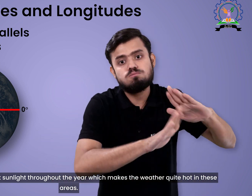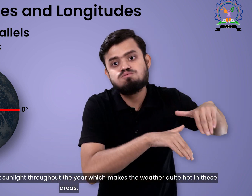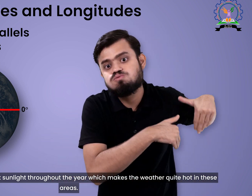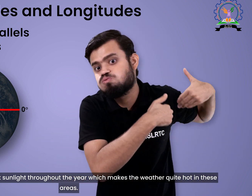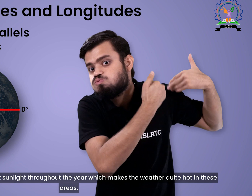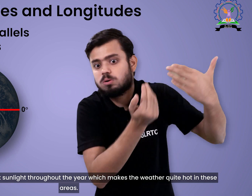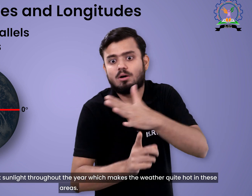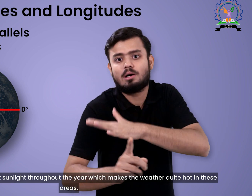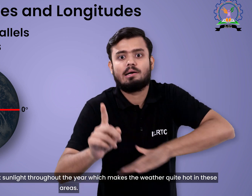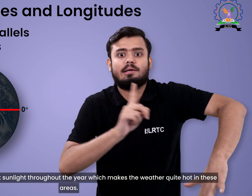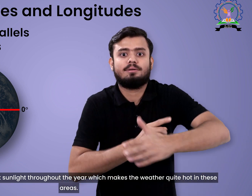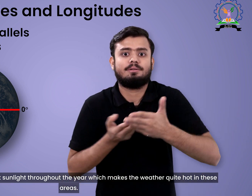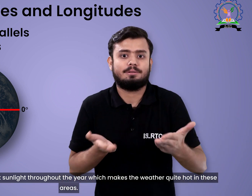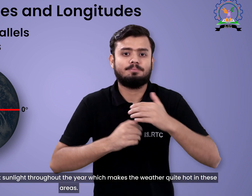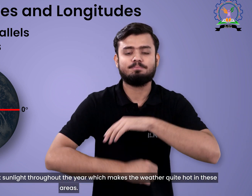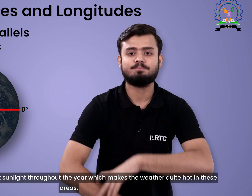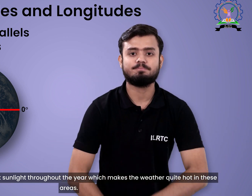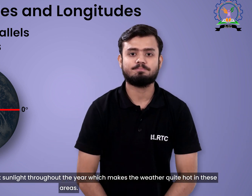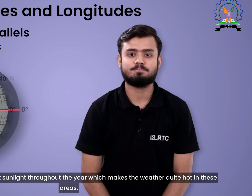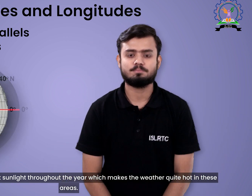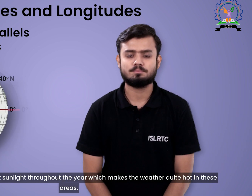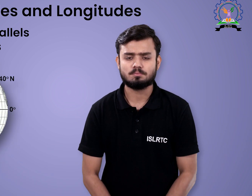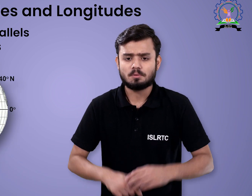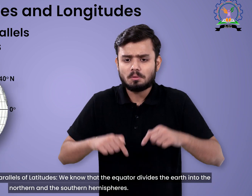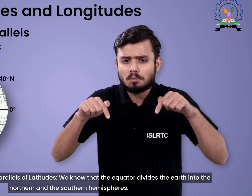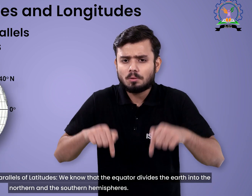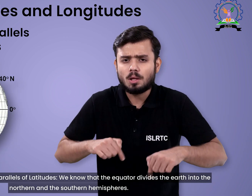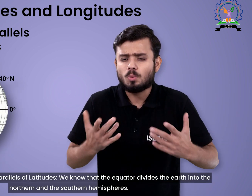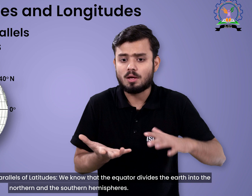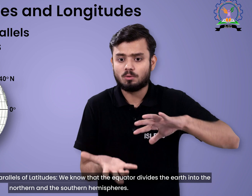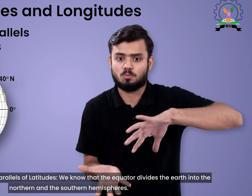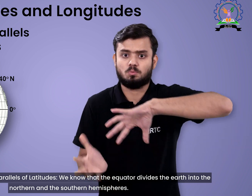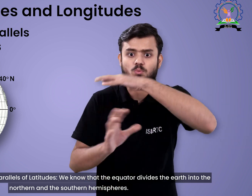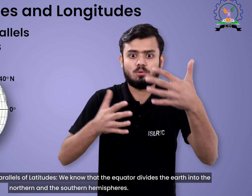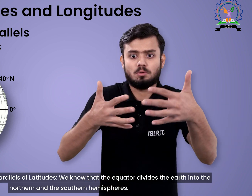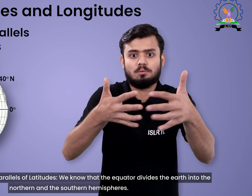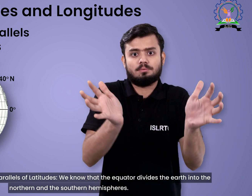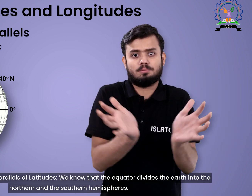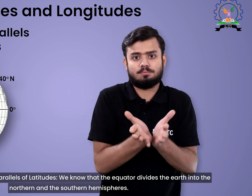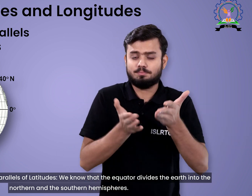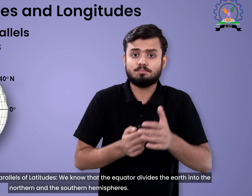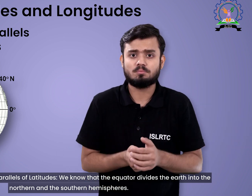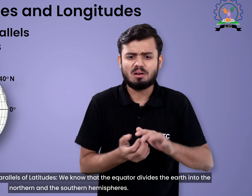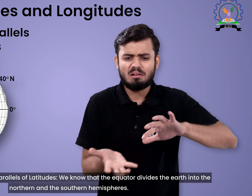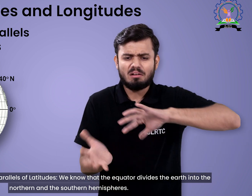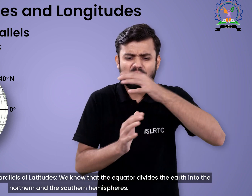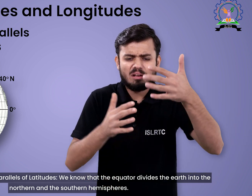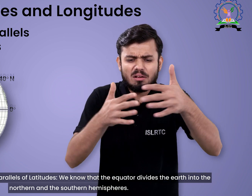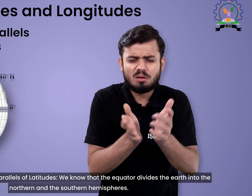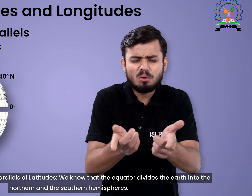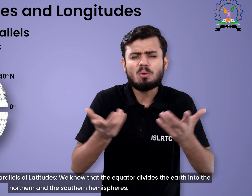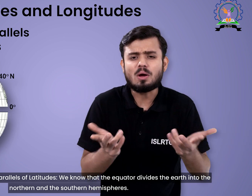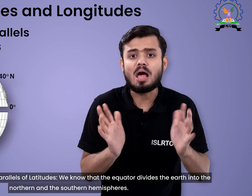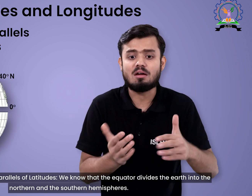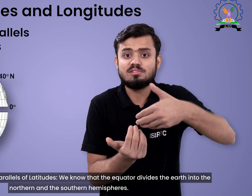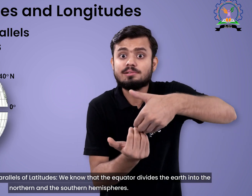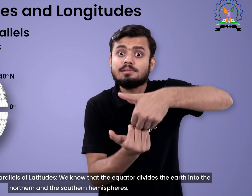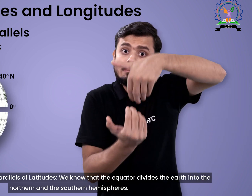look at the parallels of latitudes. We know that the equator divides the Earth into the northern and the southern